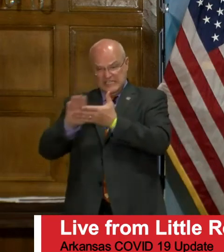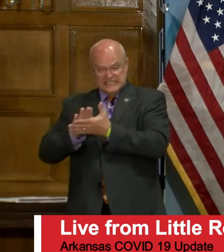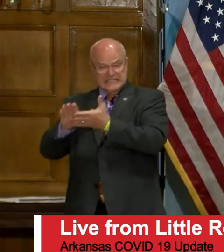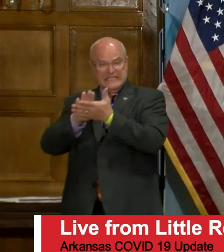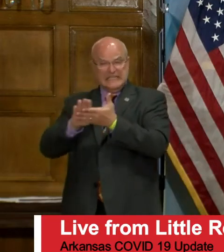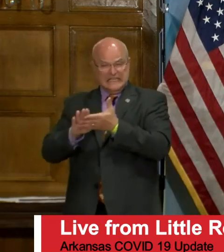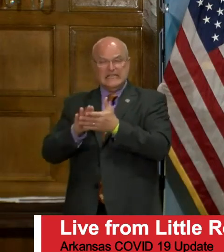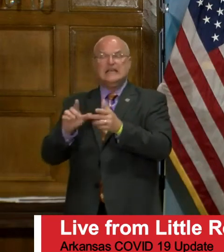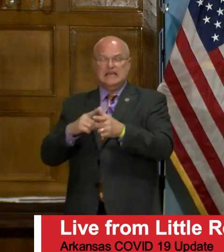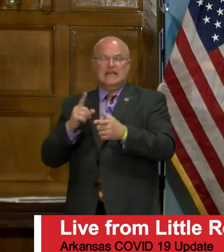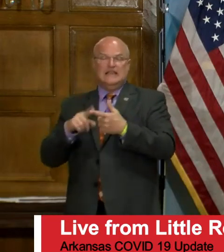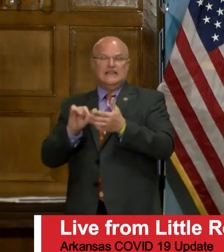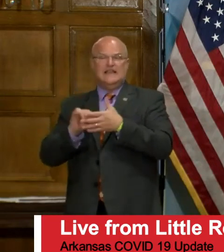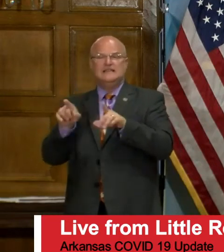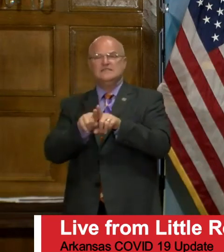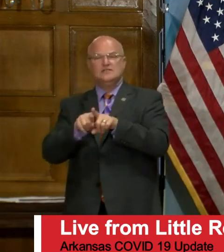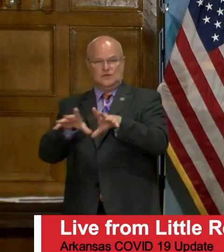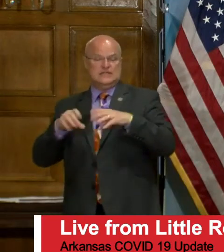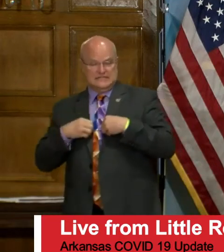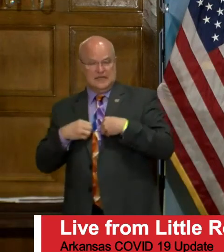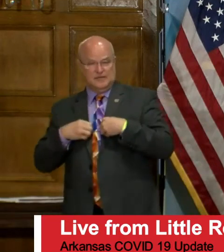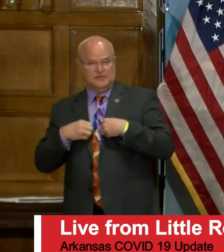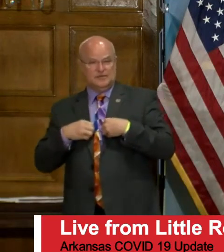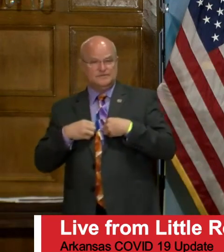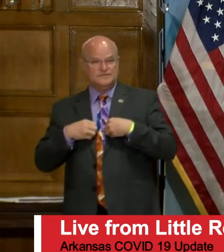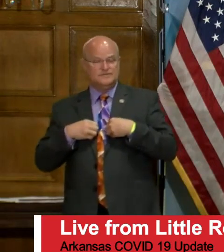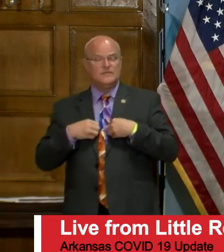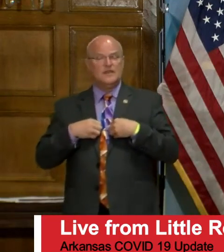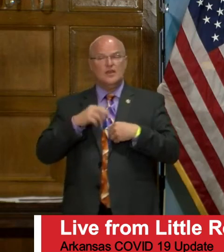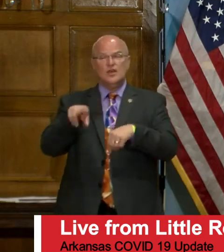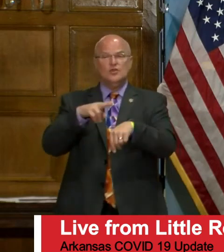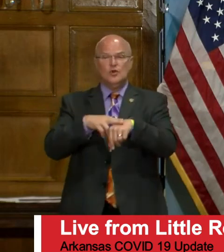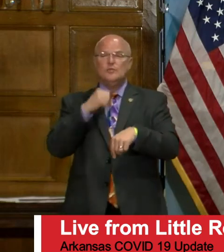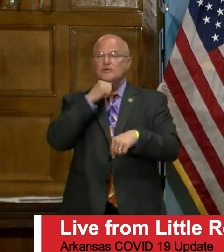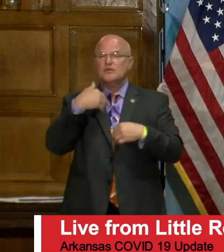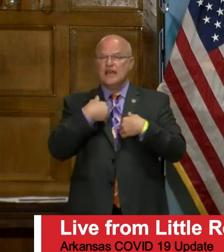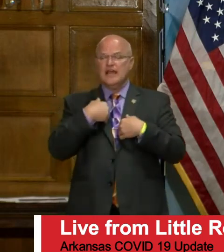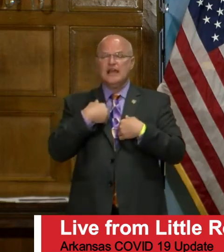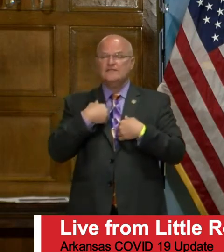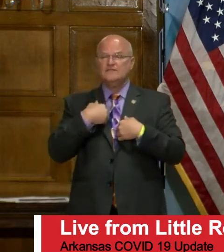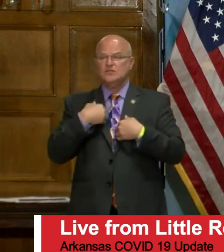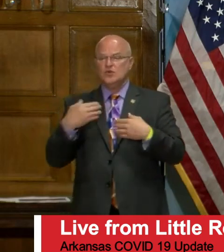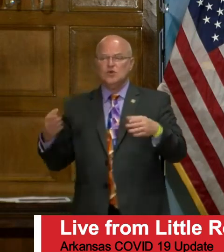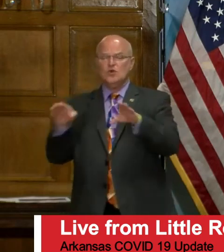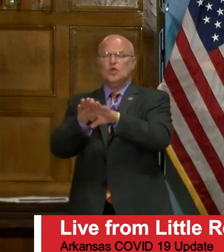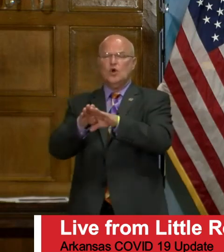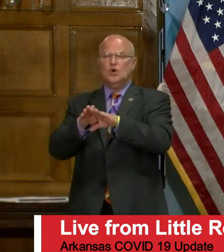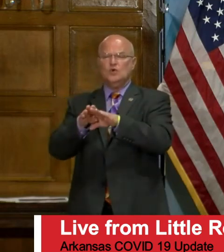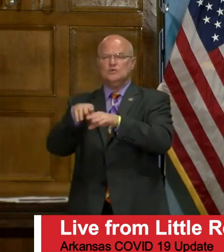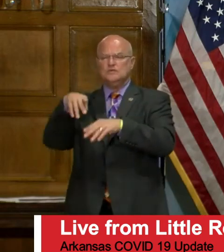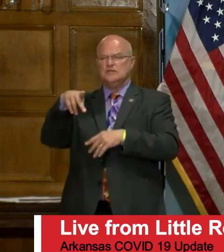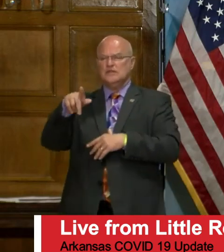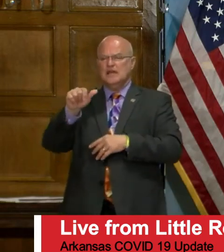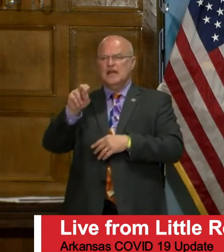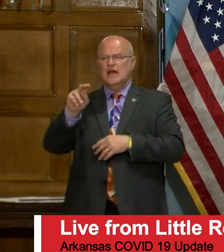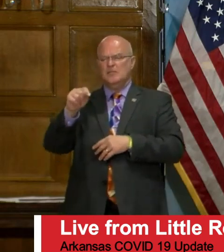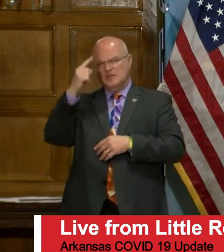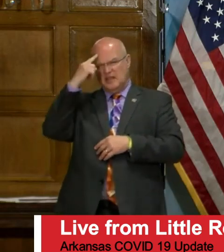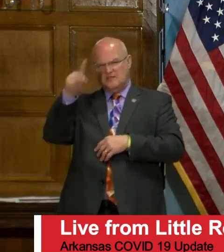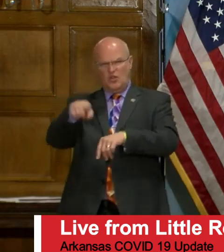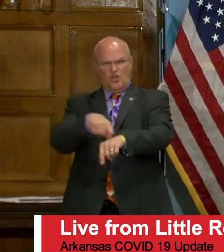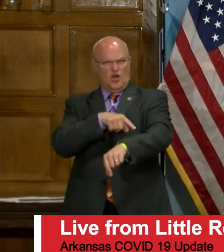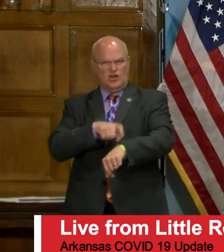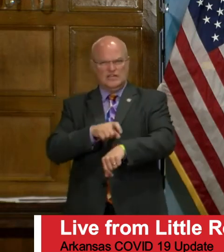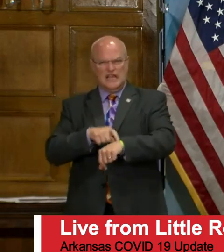cleaning, then that's also acceptable. Usually we don't have to close a plant down for a period